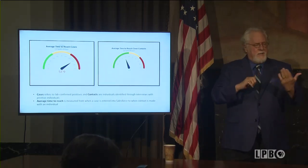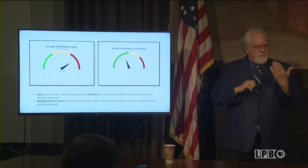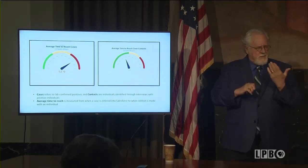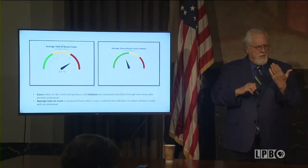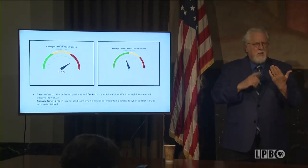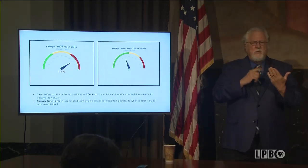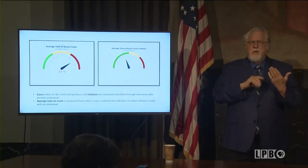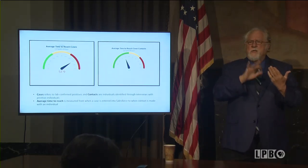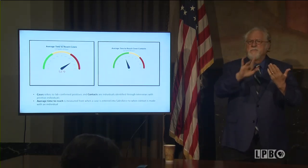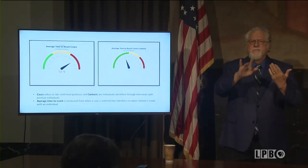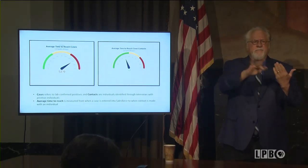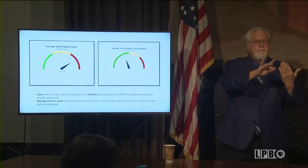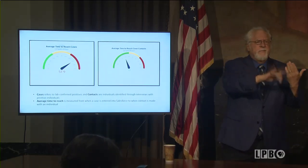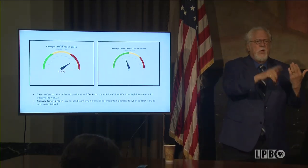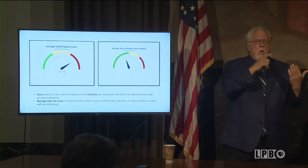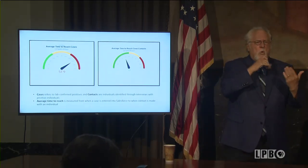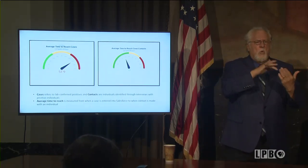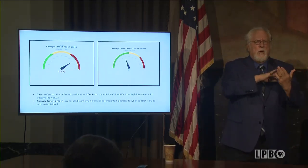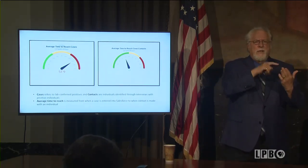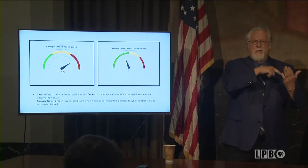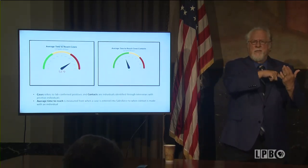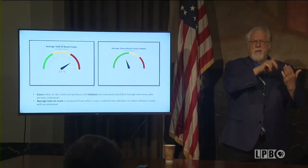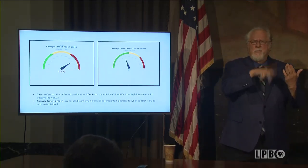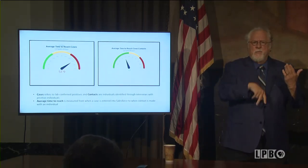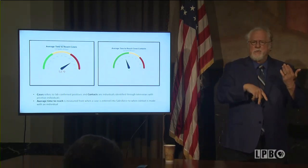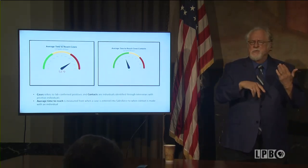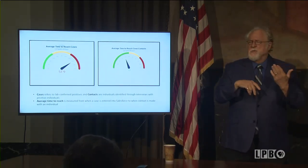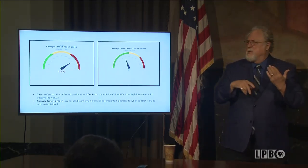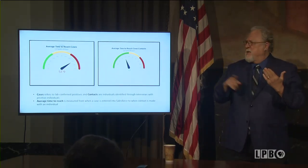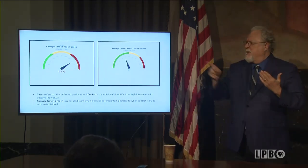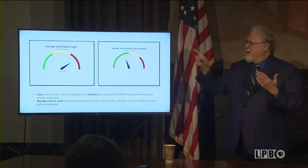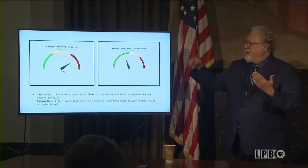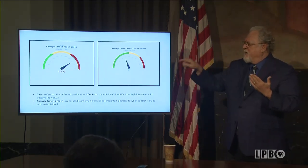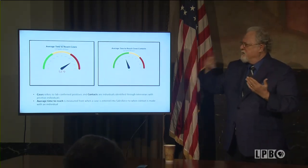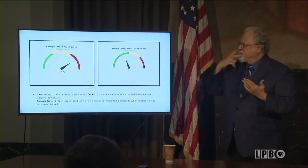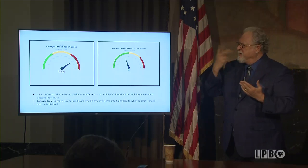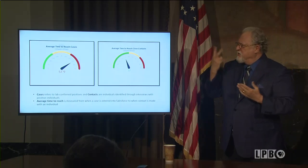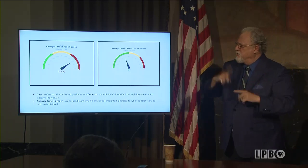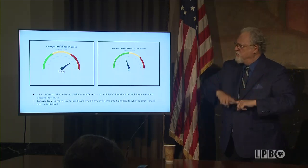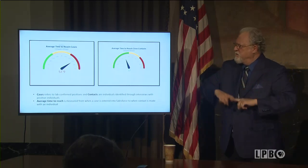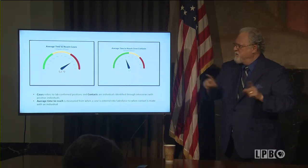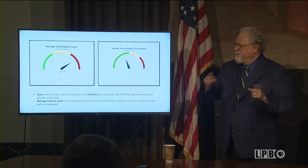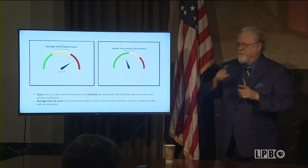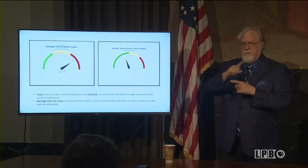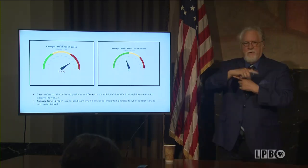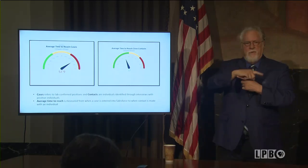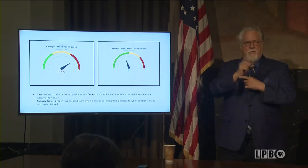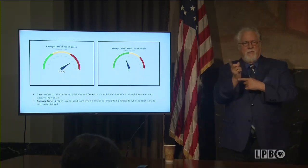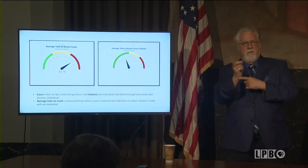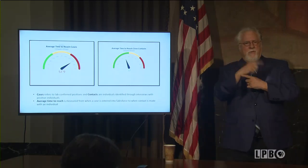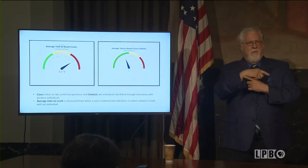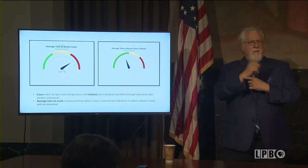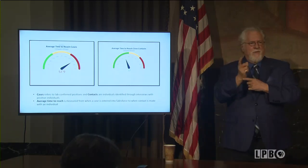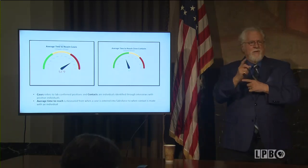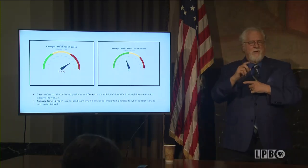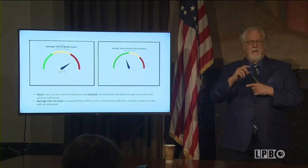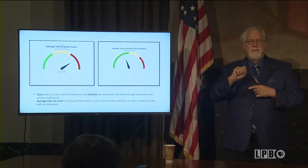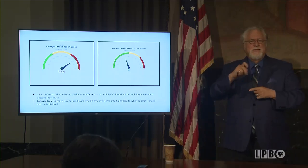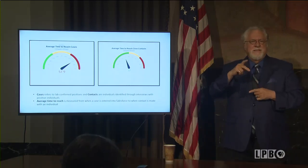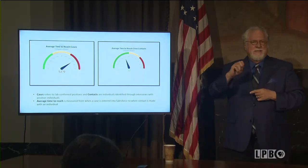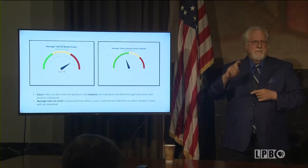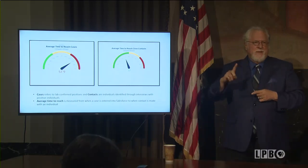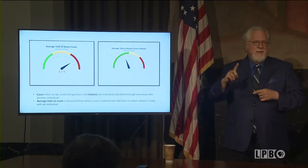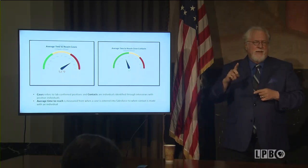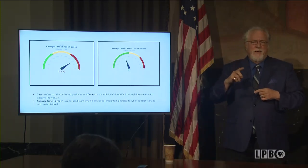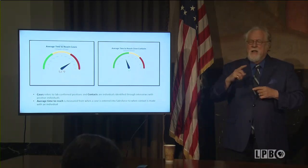to reach out to everybody and trying to do that in a timely fashion. Here you see two different speedometer-style graphs showing